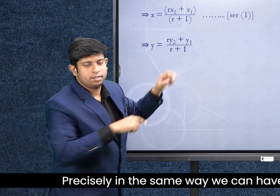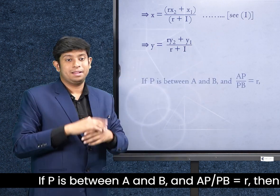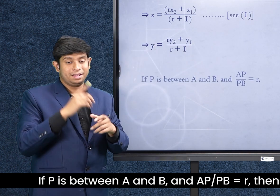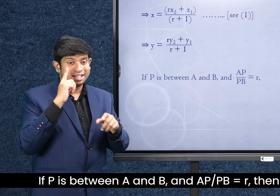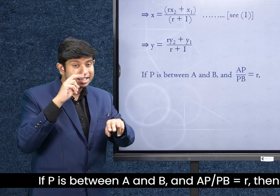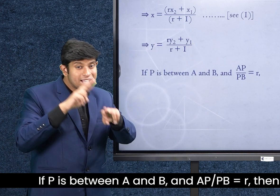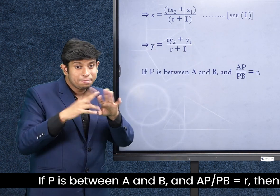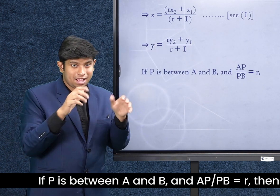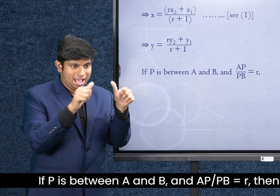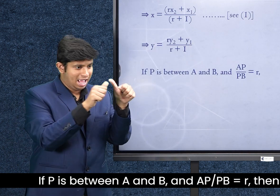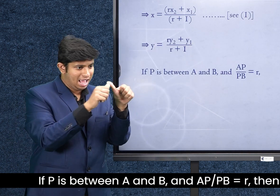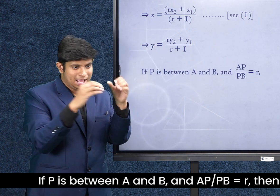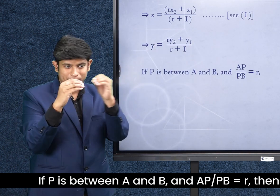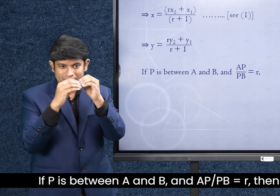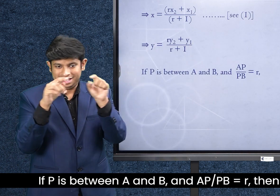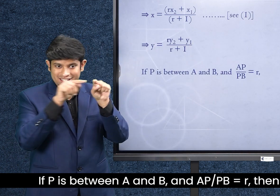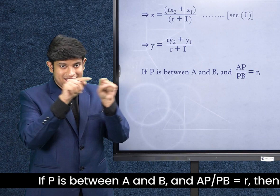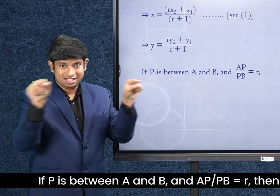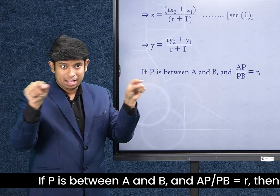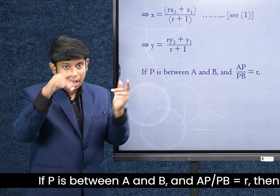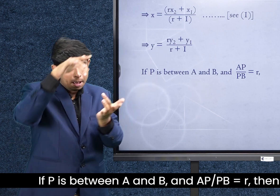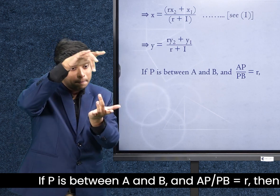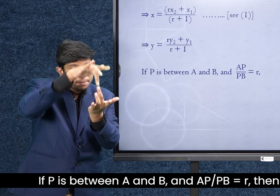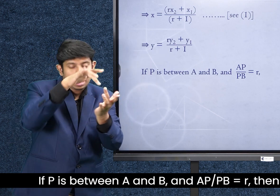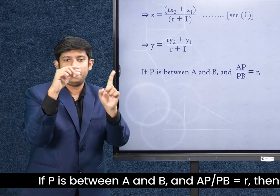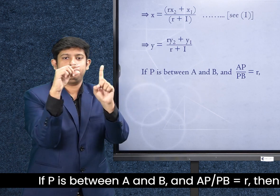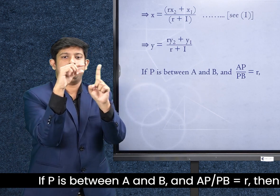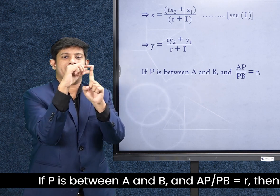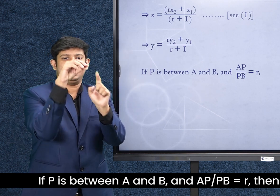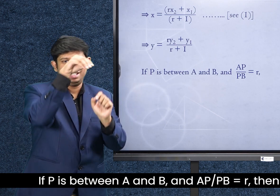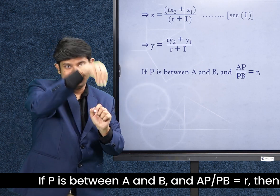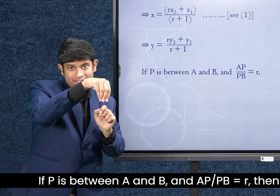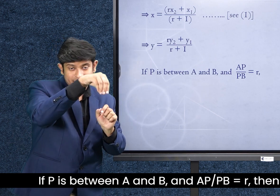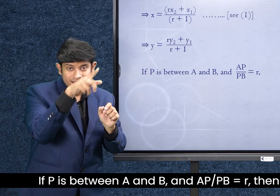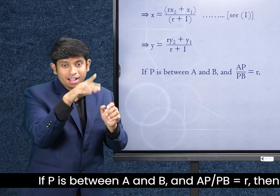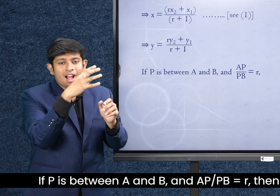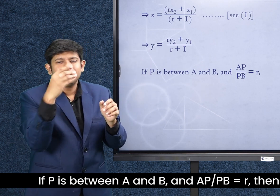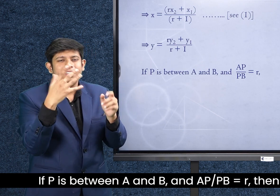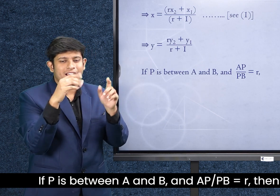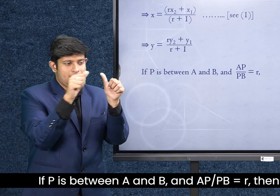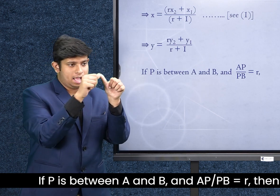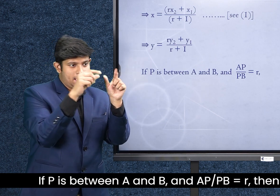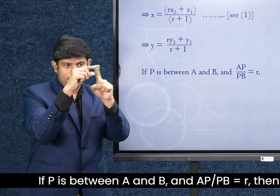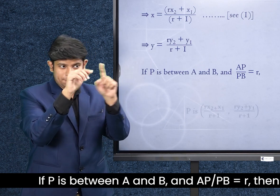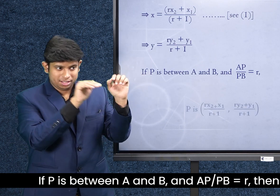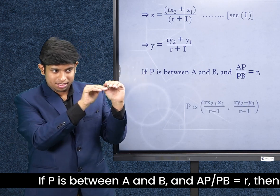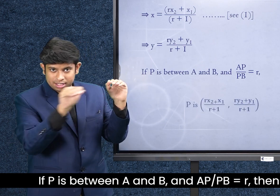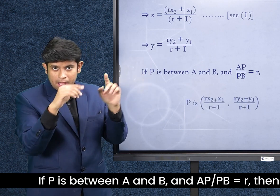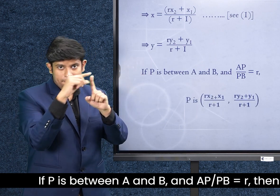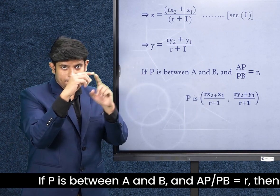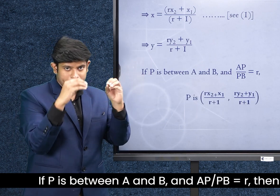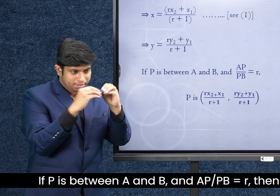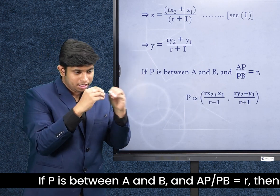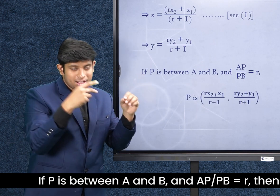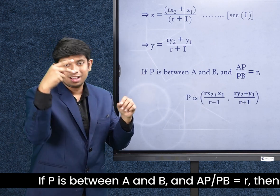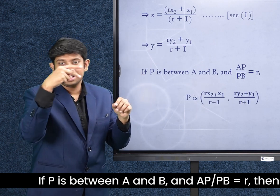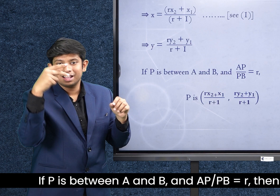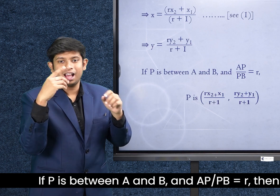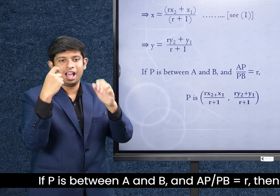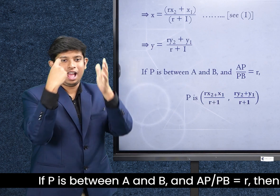If P is between A and B and AP by PB is equal to R, then we have the formula